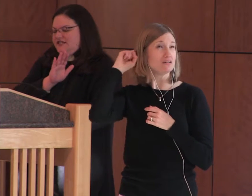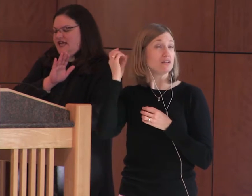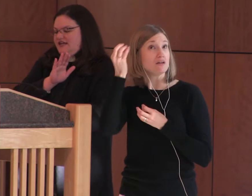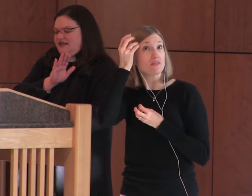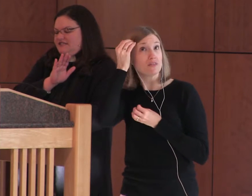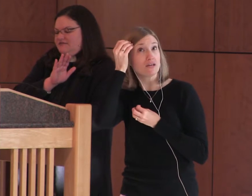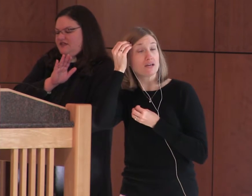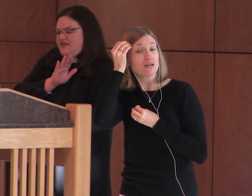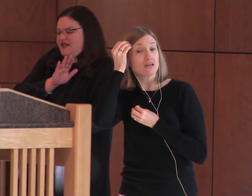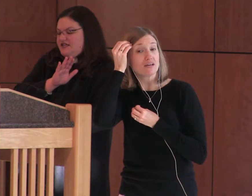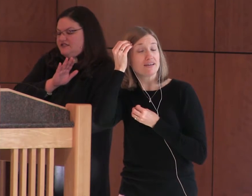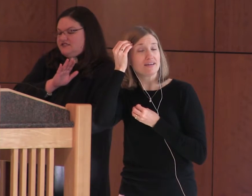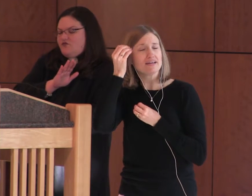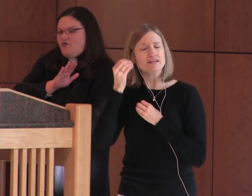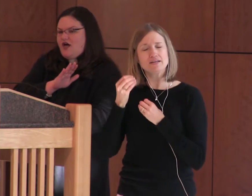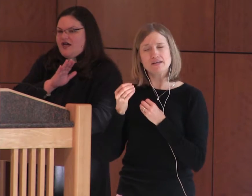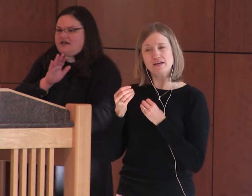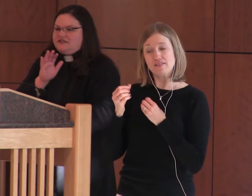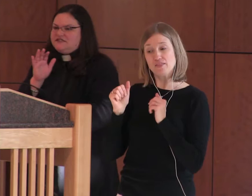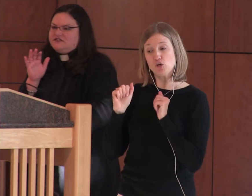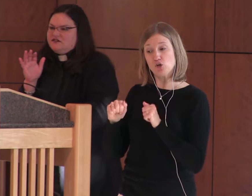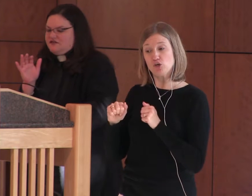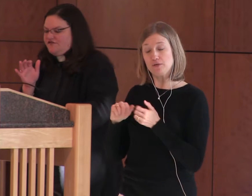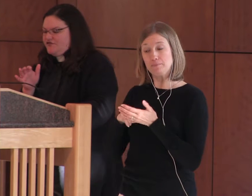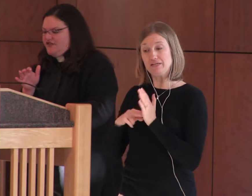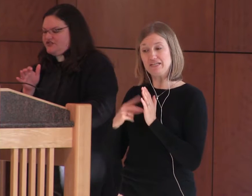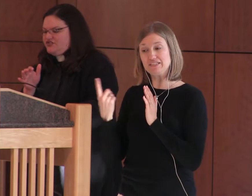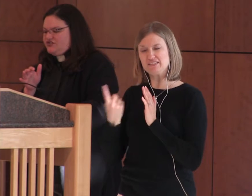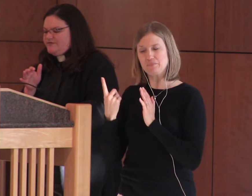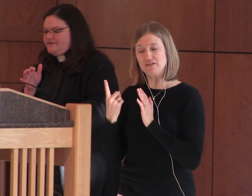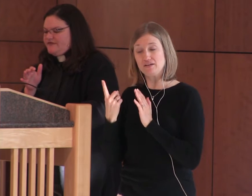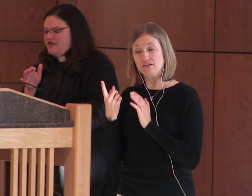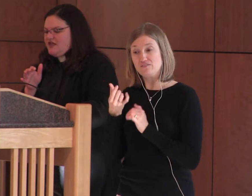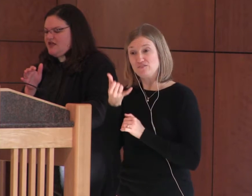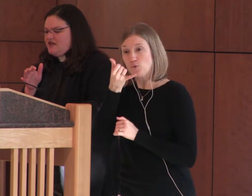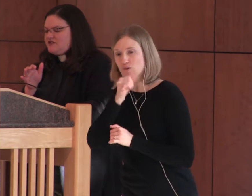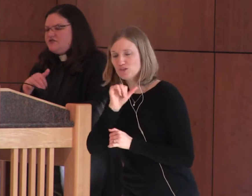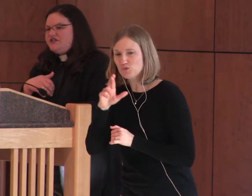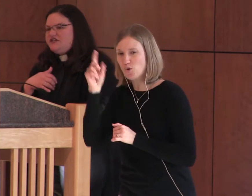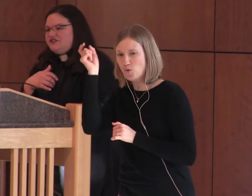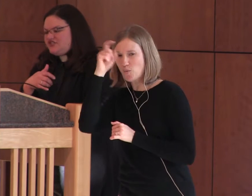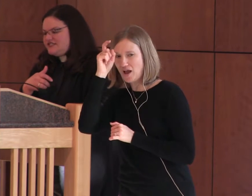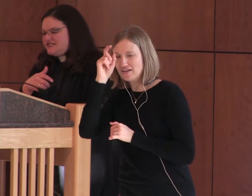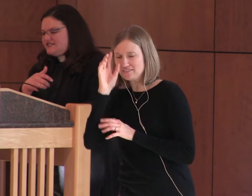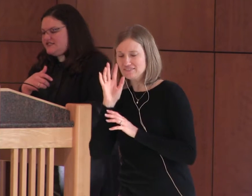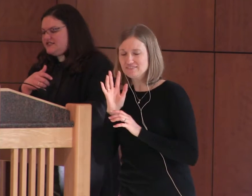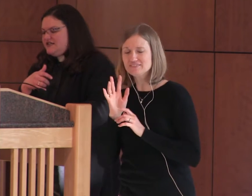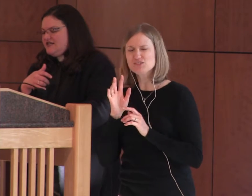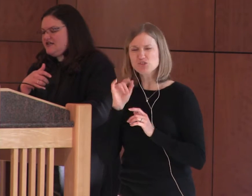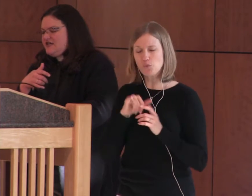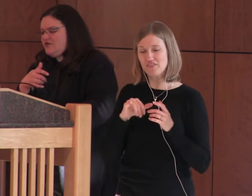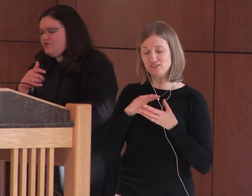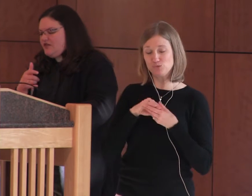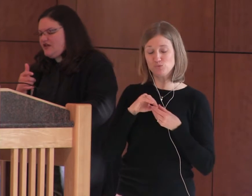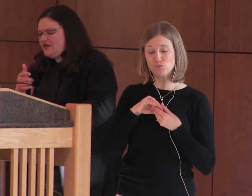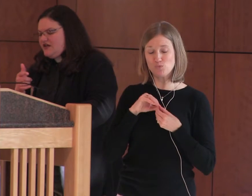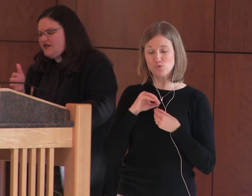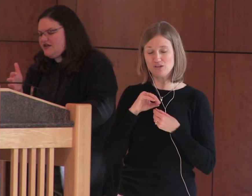is indicated as something that is wise or foolish. So when Jesus